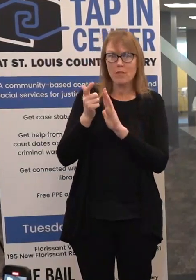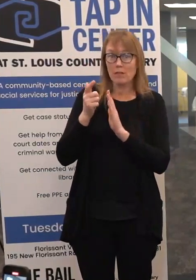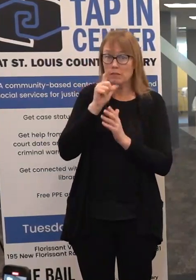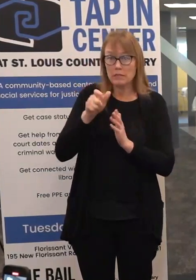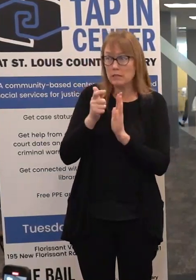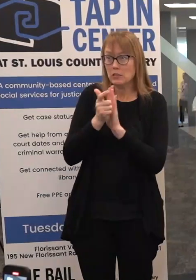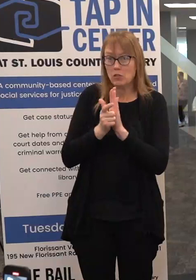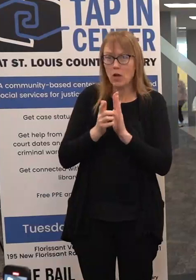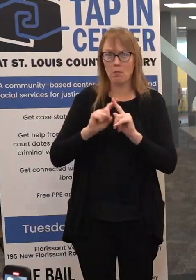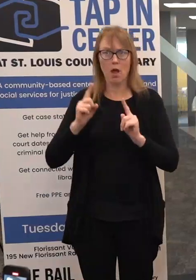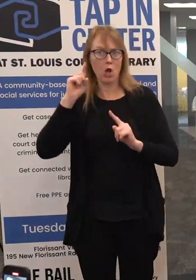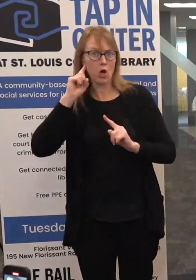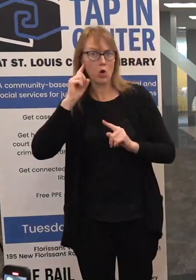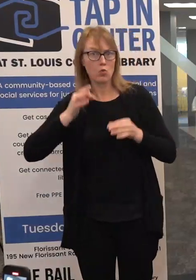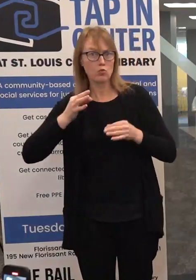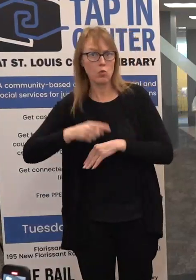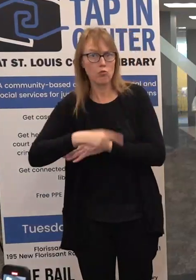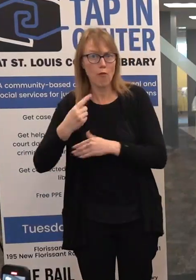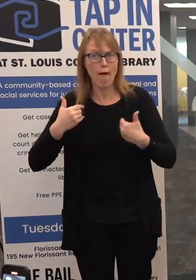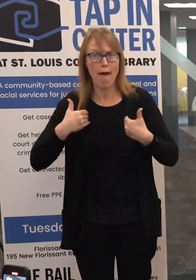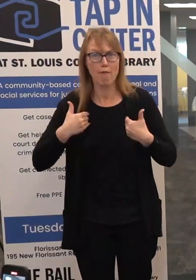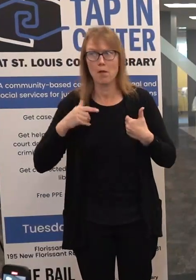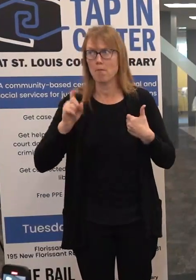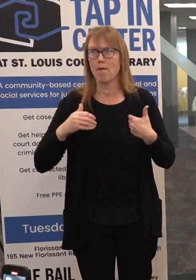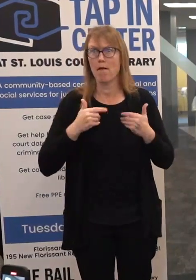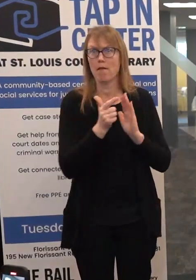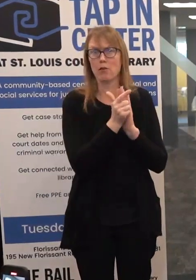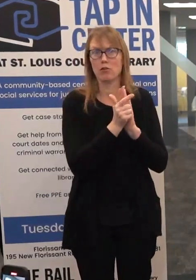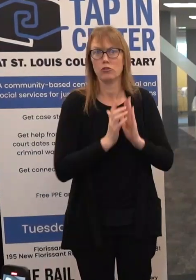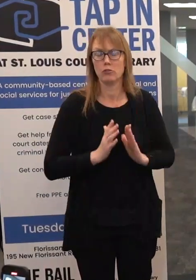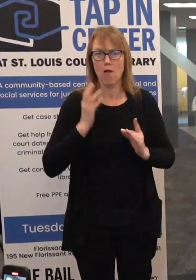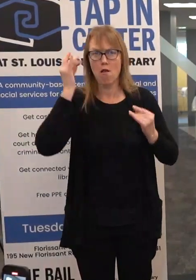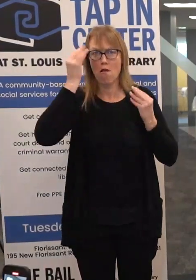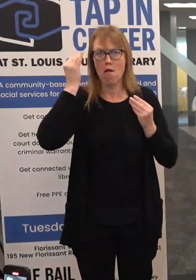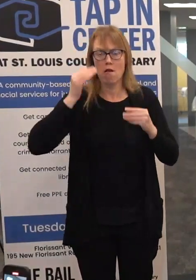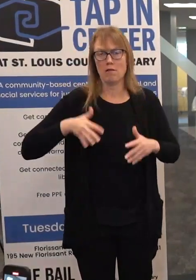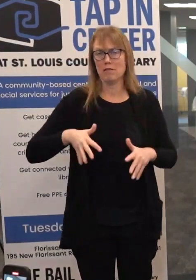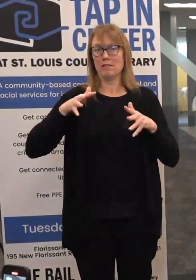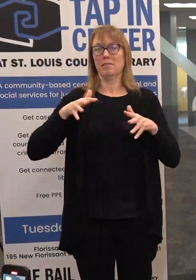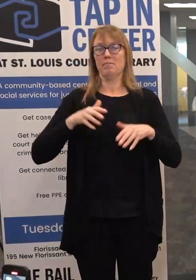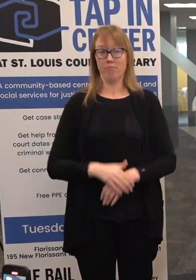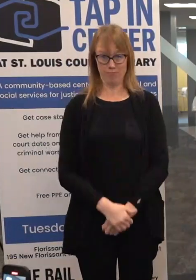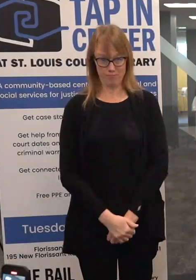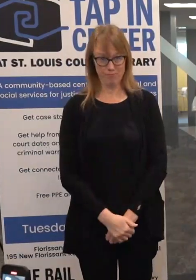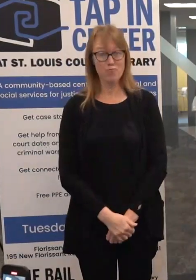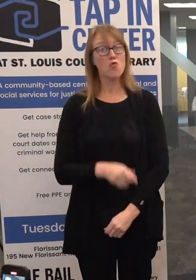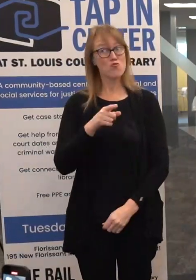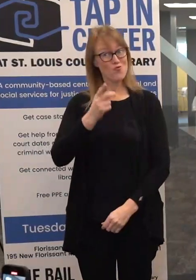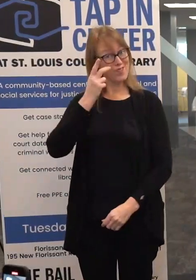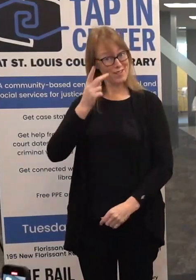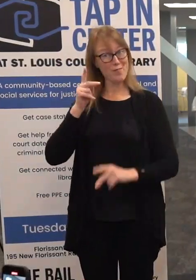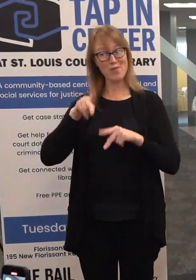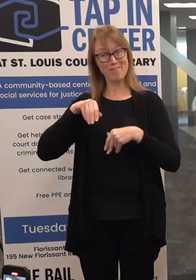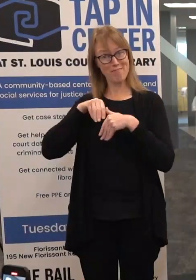mind state said I needed an attorney, right? But when you witness someone come into the Tap-In Center with the anxiety of, hey, I just went and applied for a